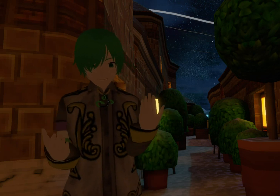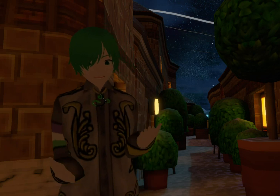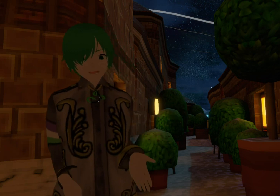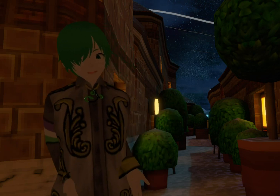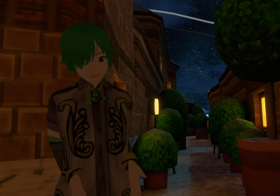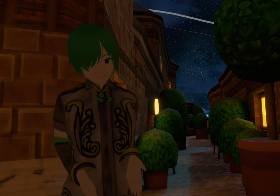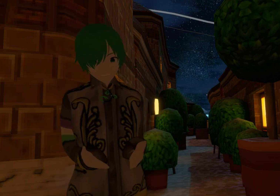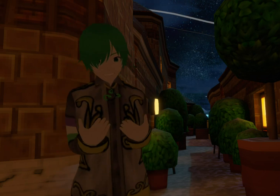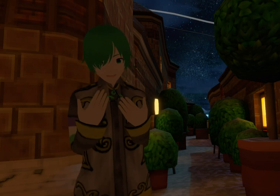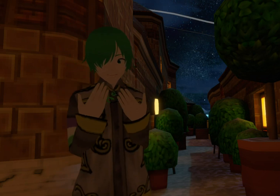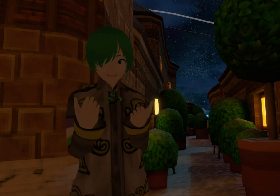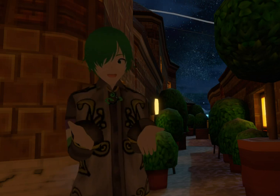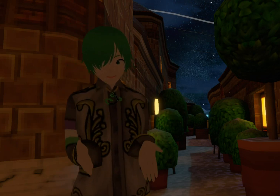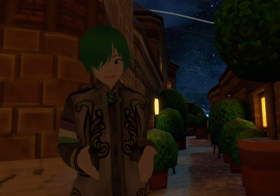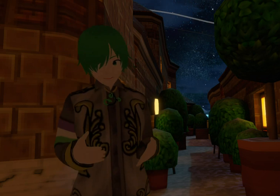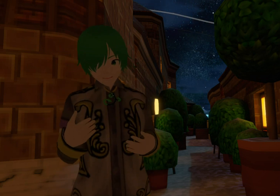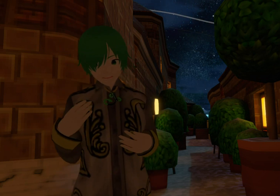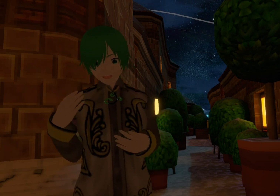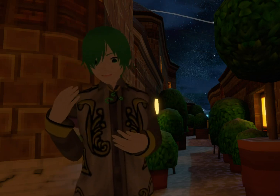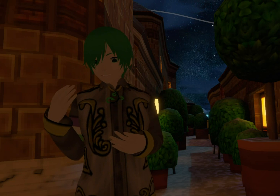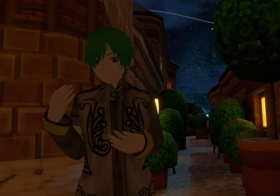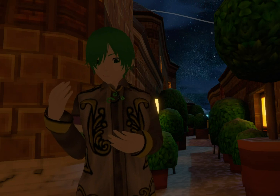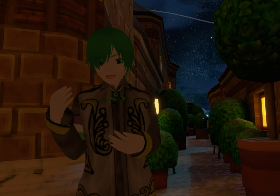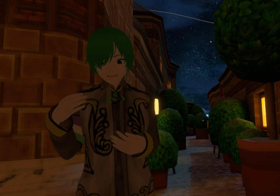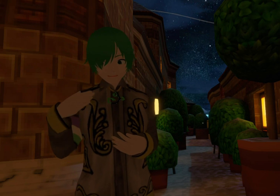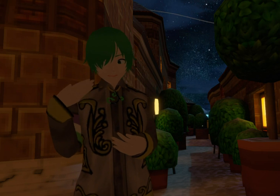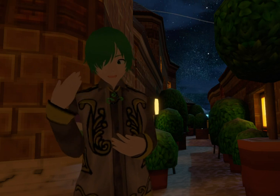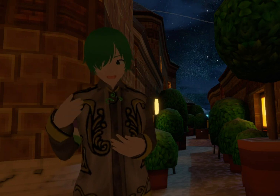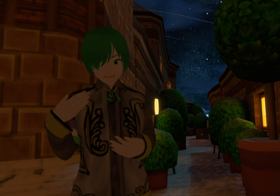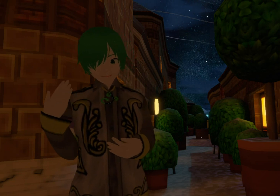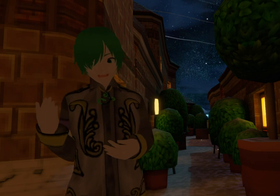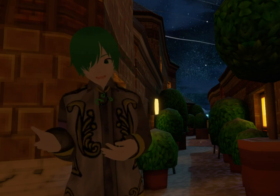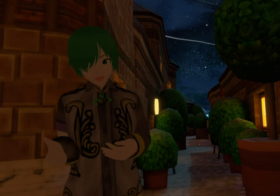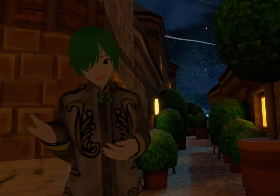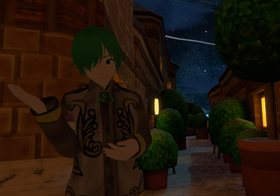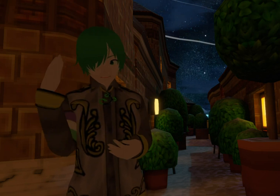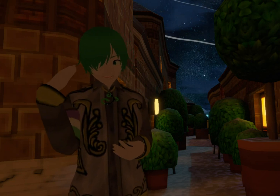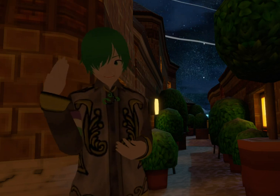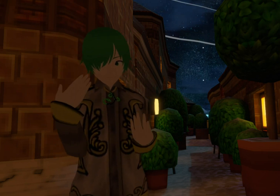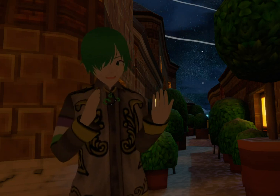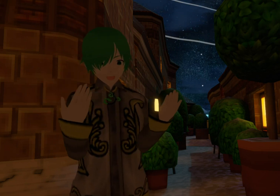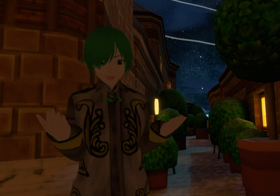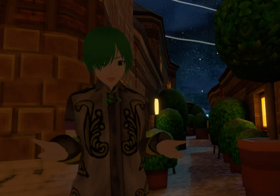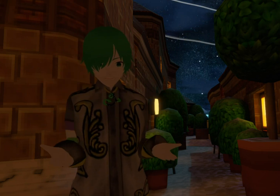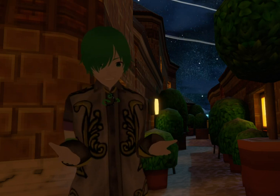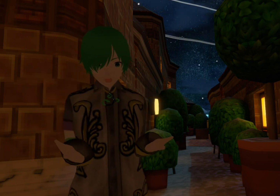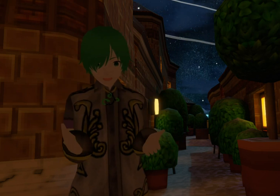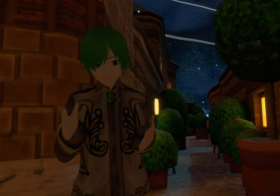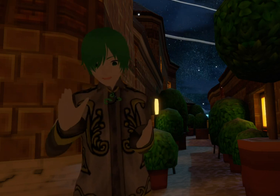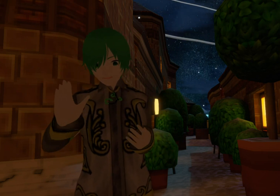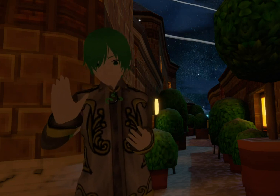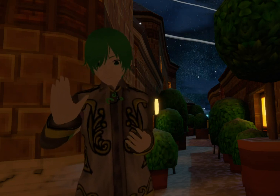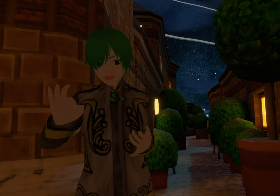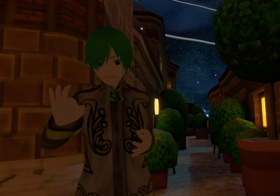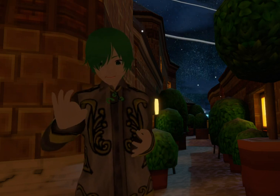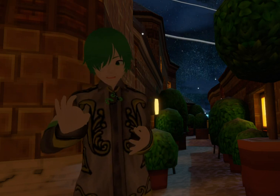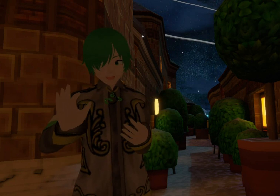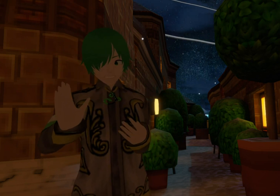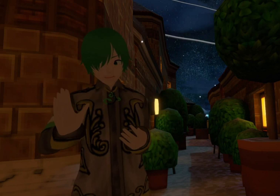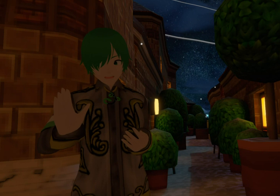gave a demonstration of my fascination towards the aspect of art and going, well, what's worth it? Seeing your